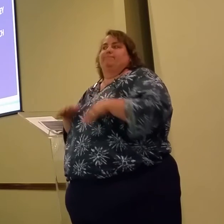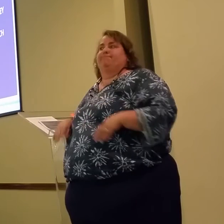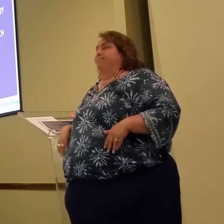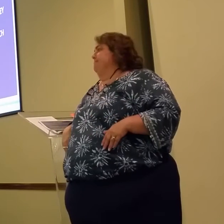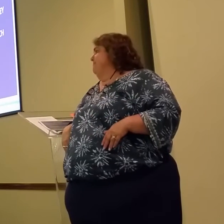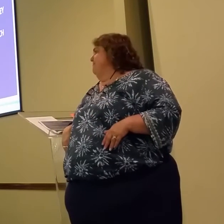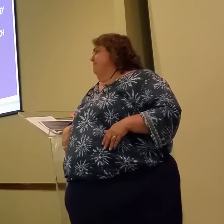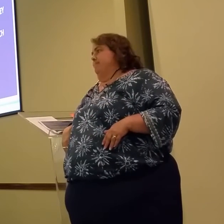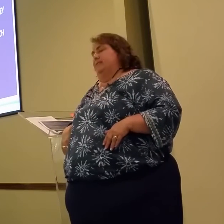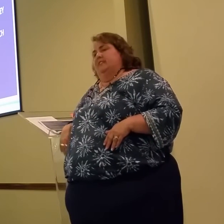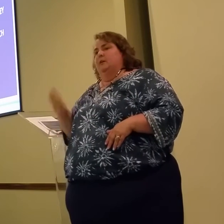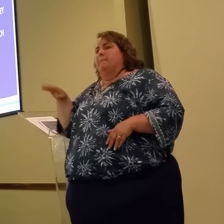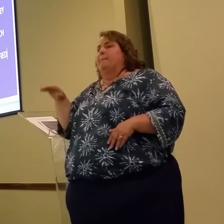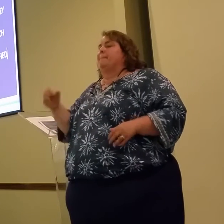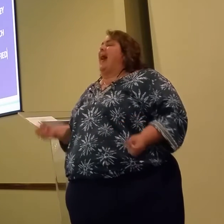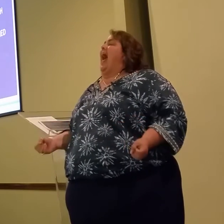But certified deaf interpreters,